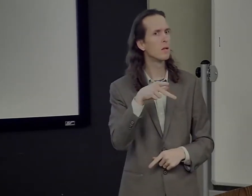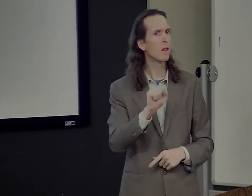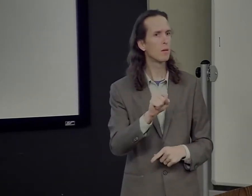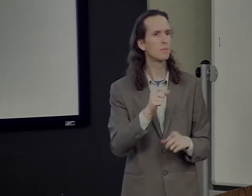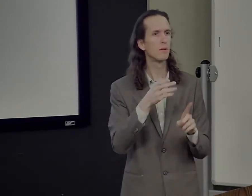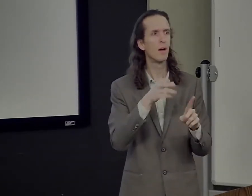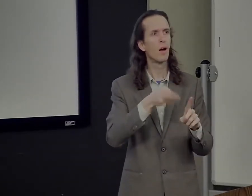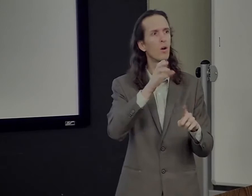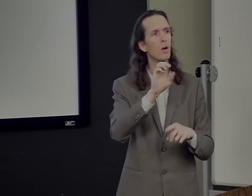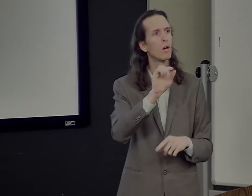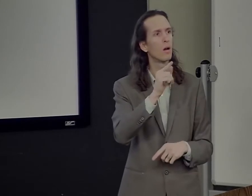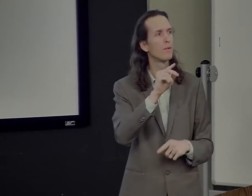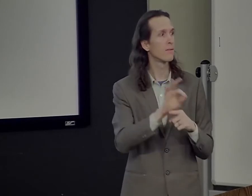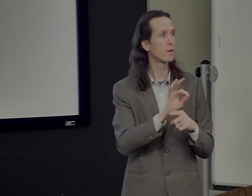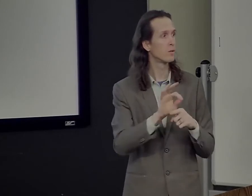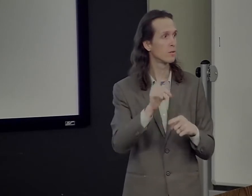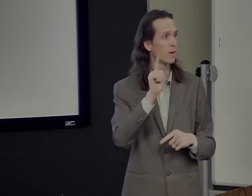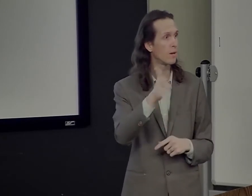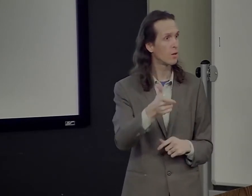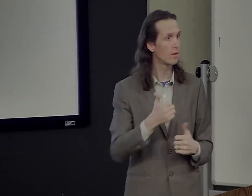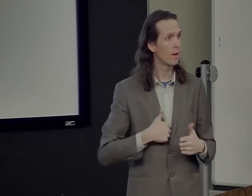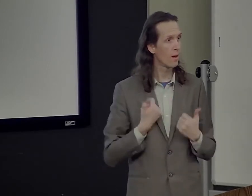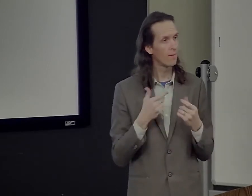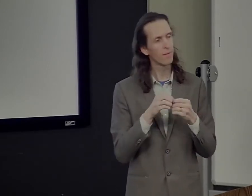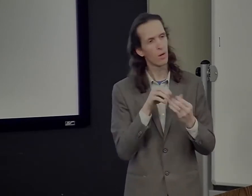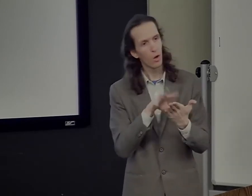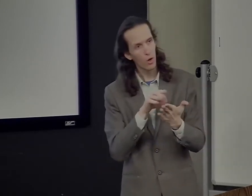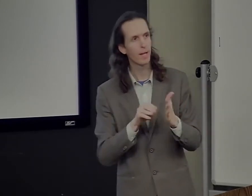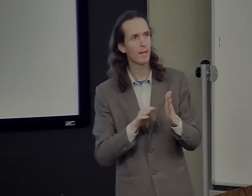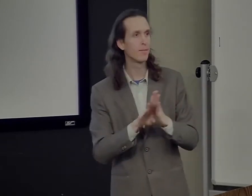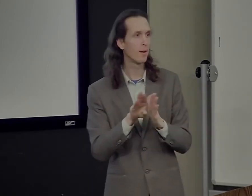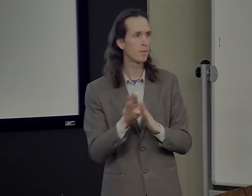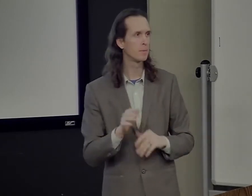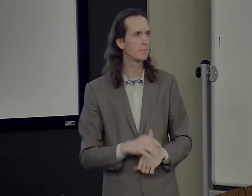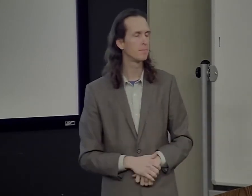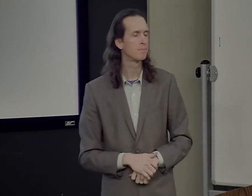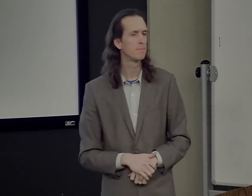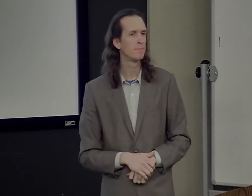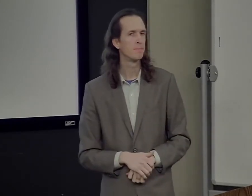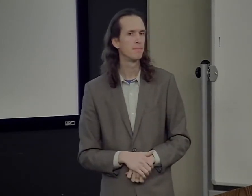impacts cortical function during development.